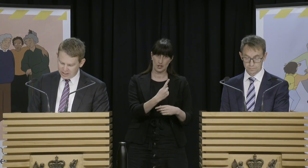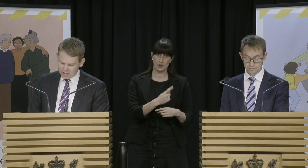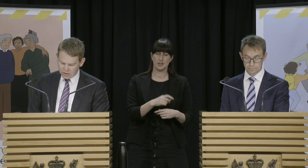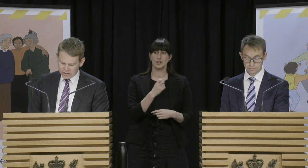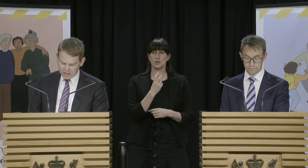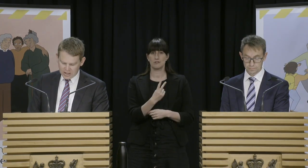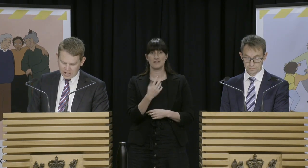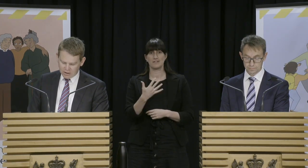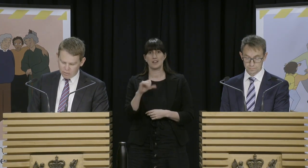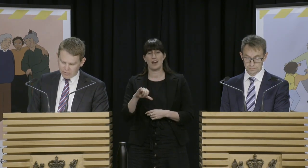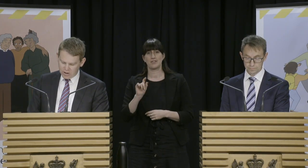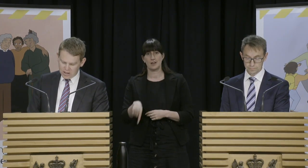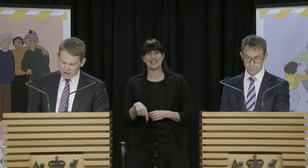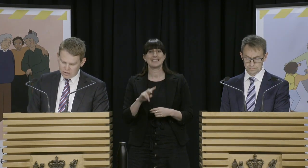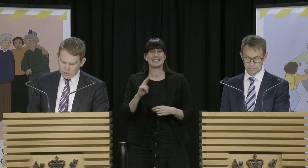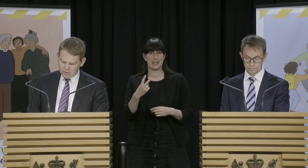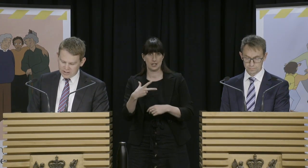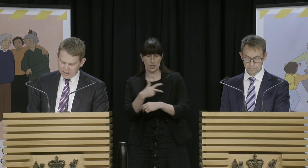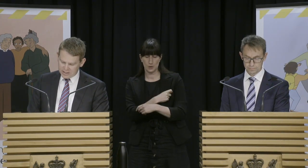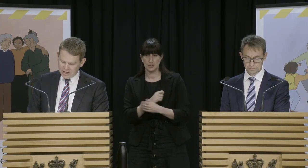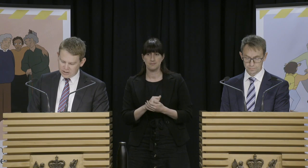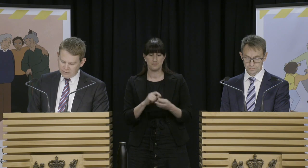282,167 second dose. Group 3,